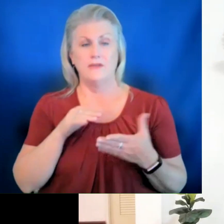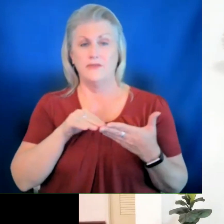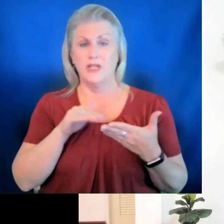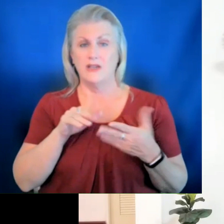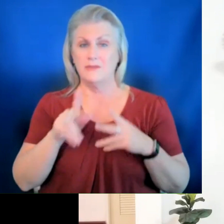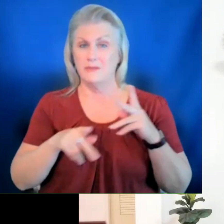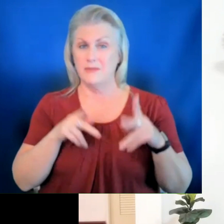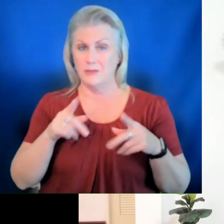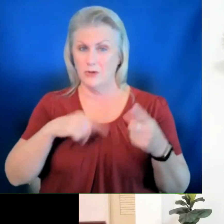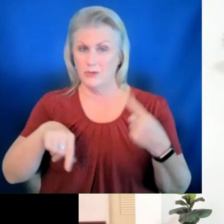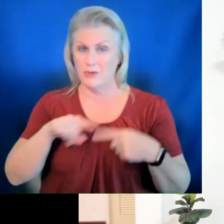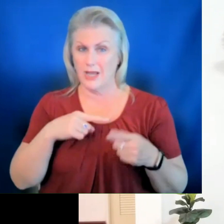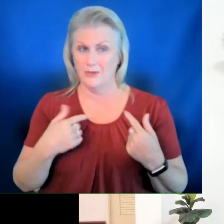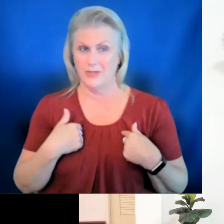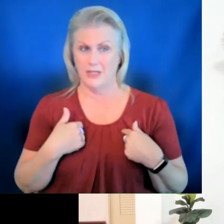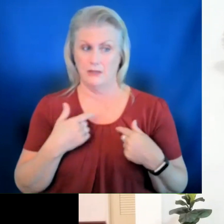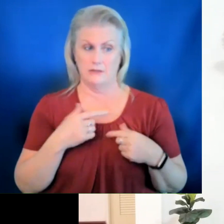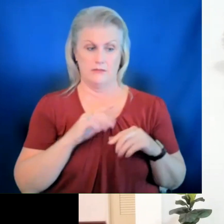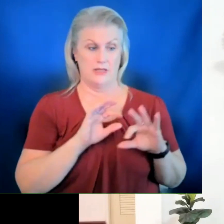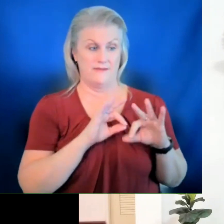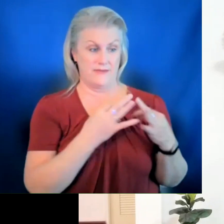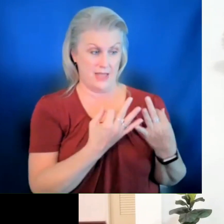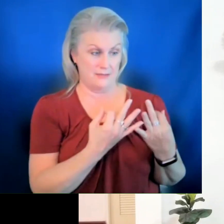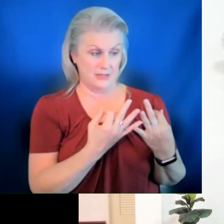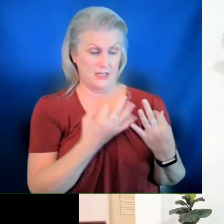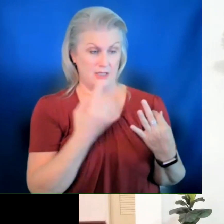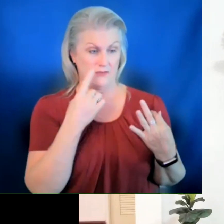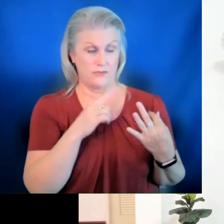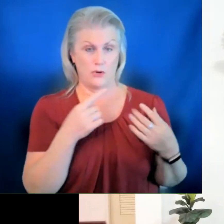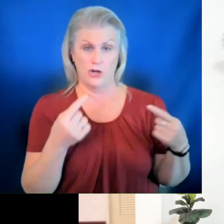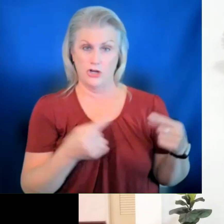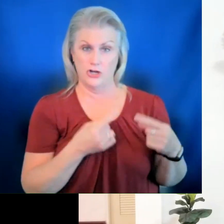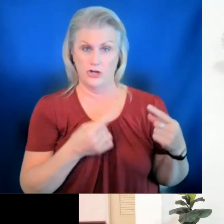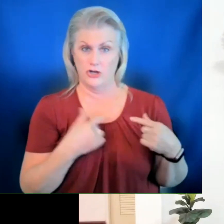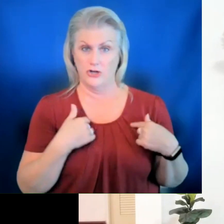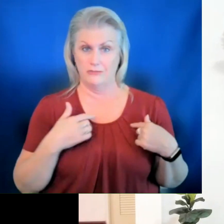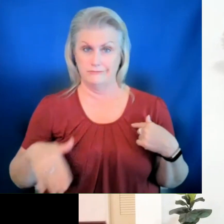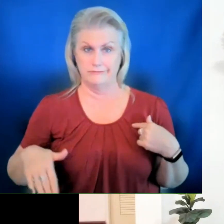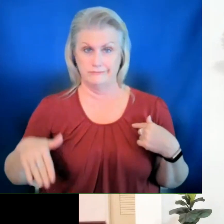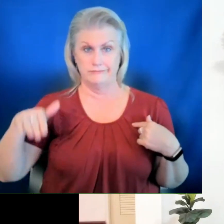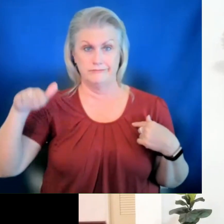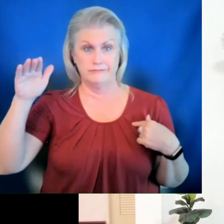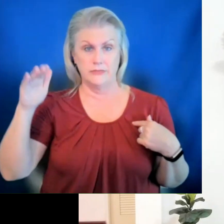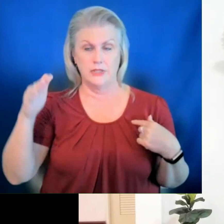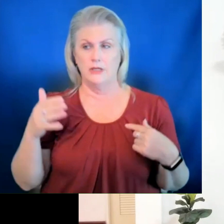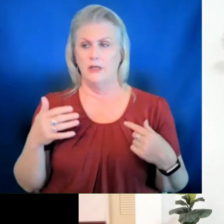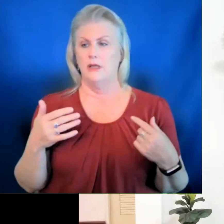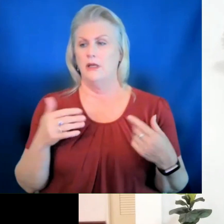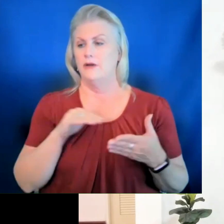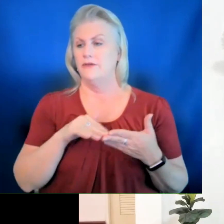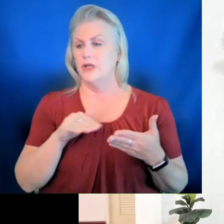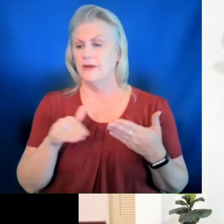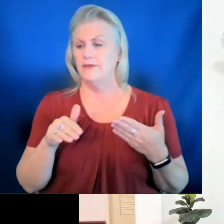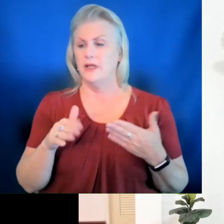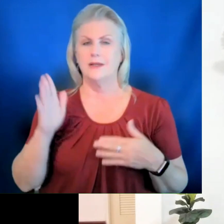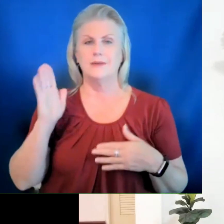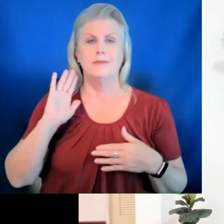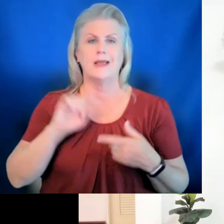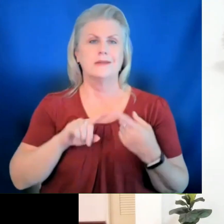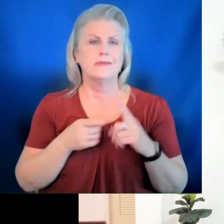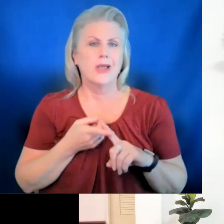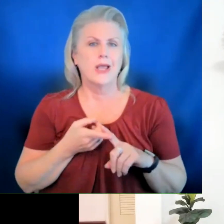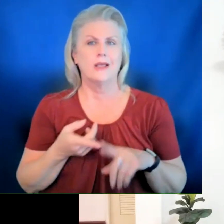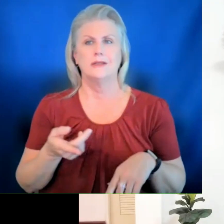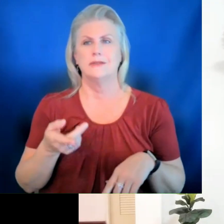forgiving my family for the hurt I had throughout my life, forgiving